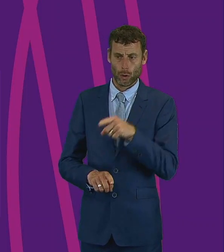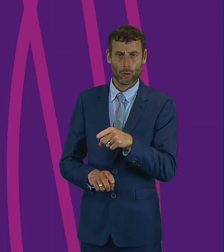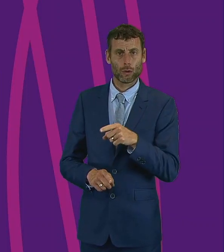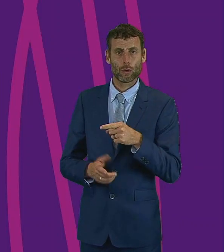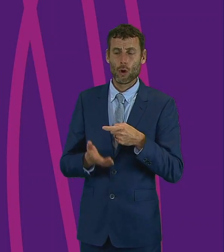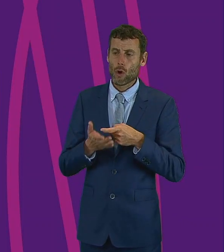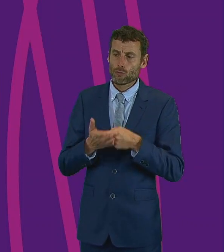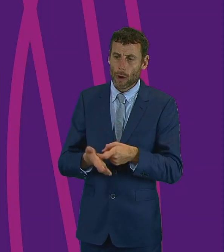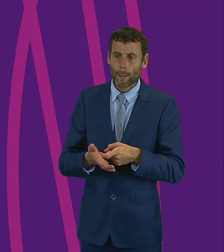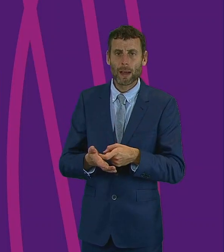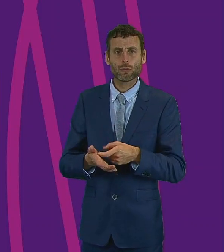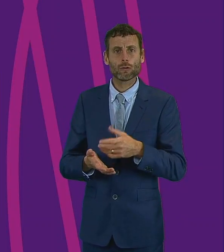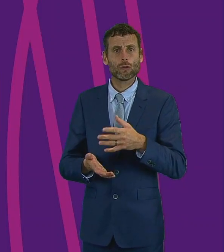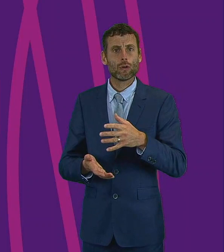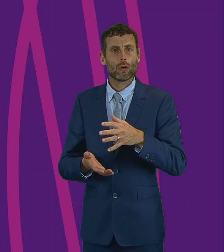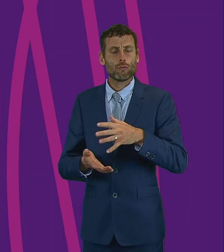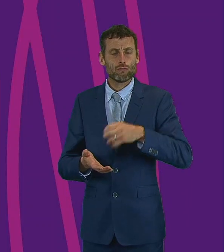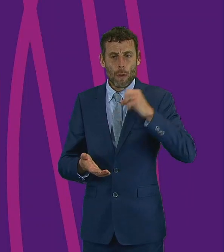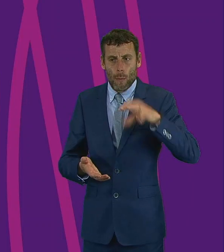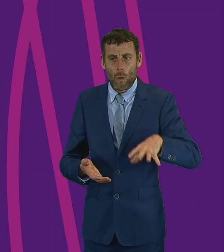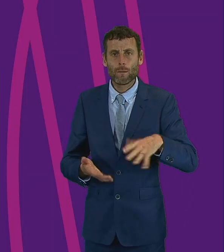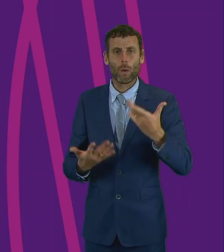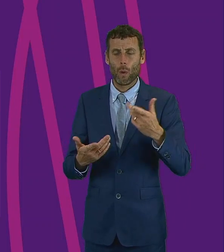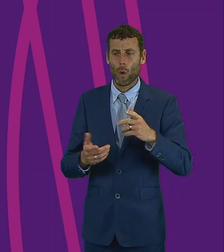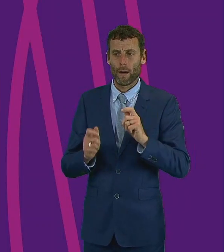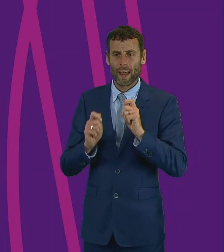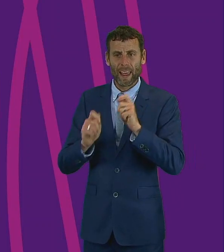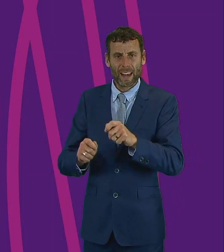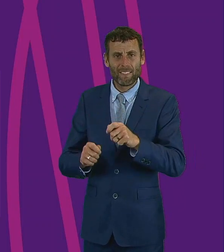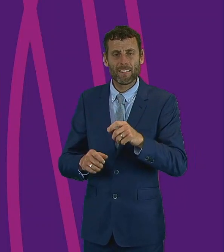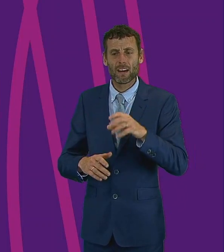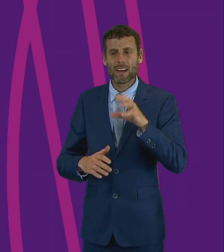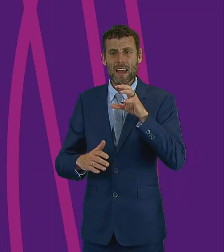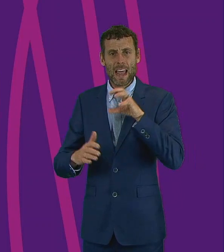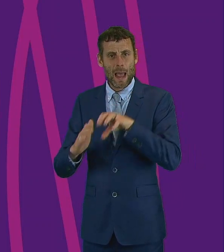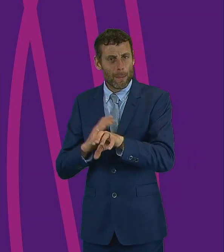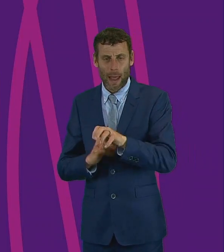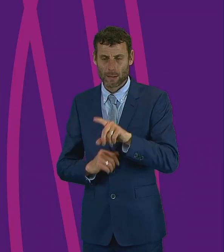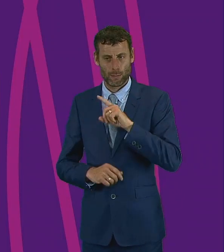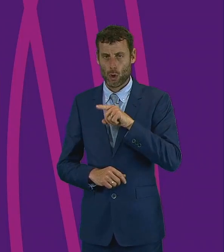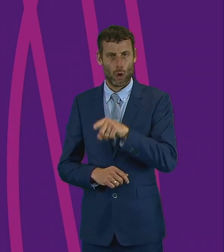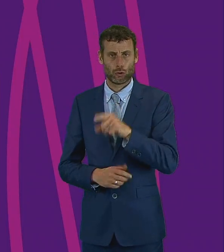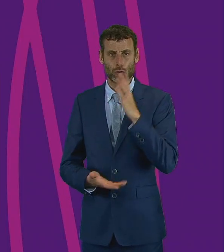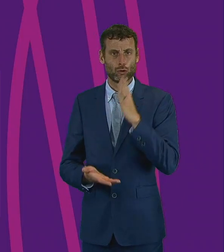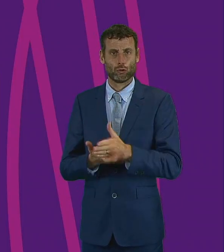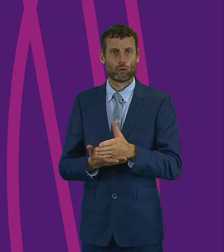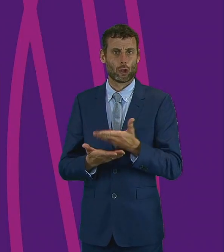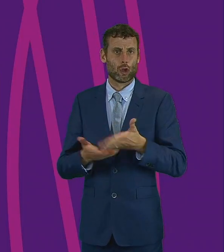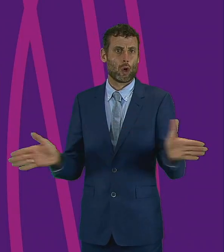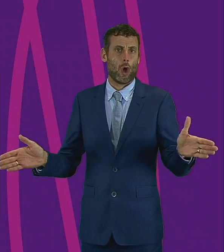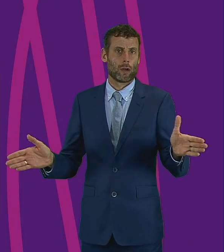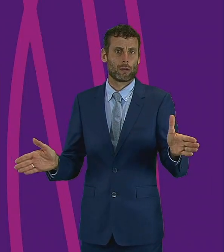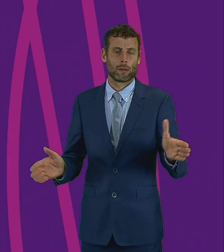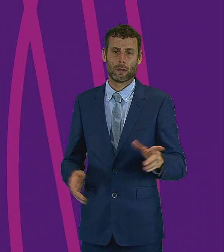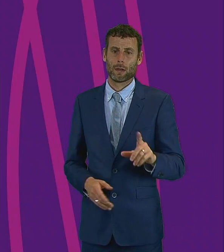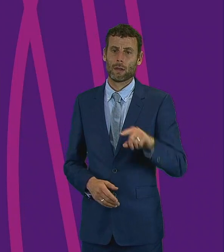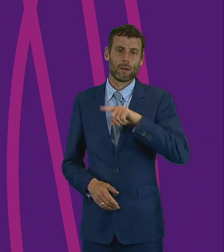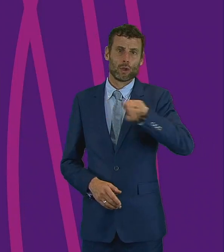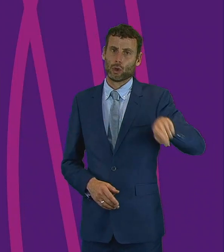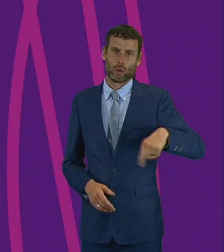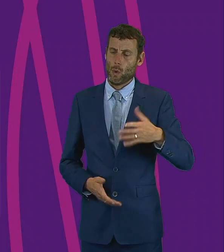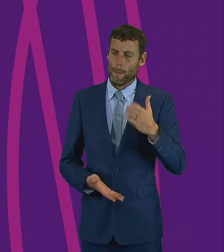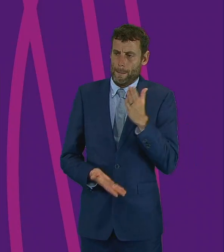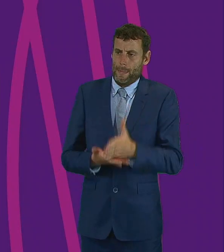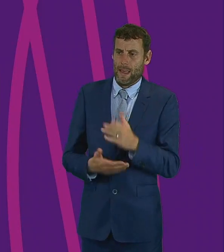they receive the implants in the first place. That trust is broken, and they do not believe that those doctors have the knowledge